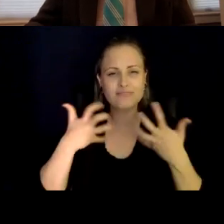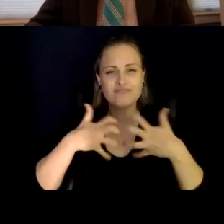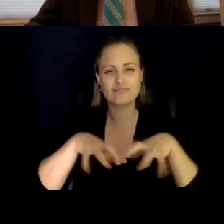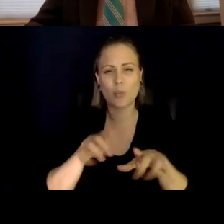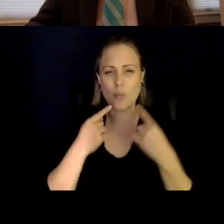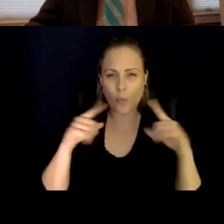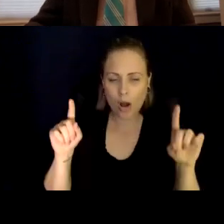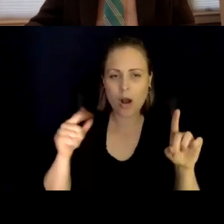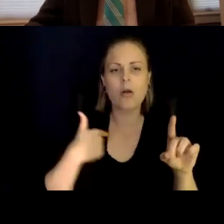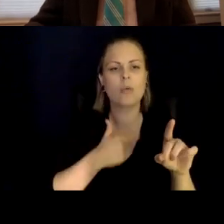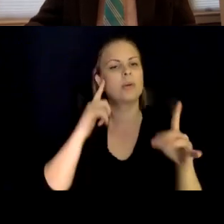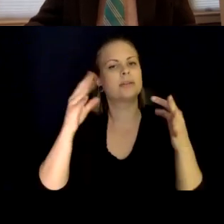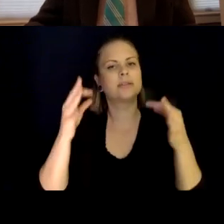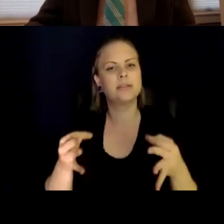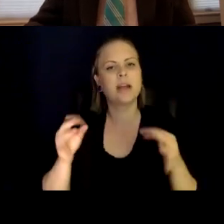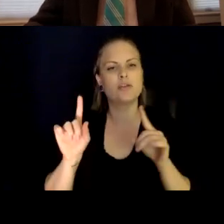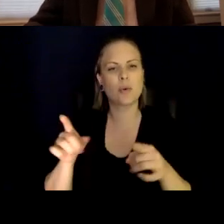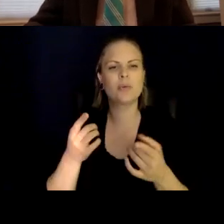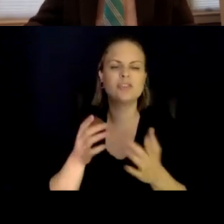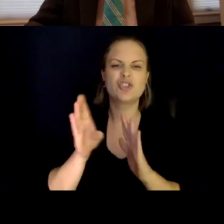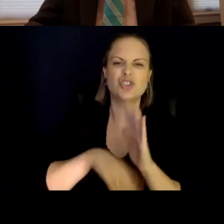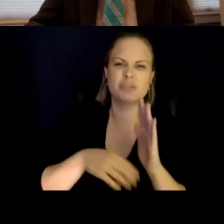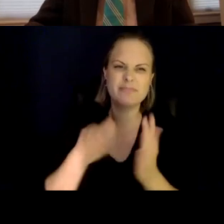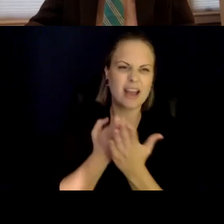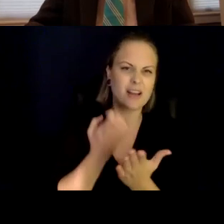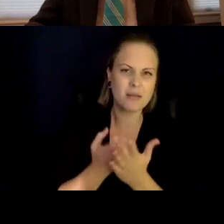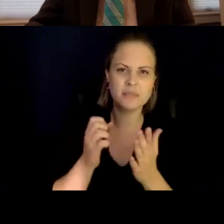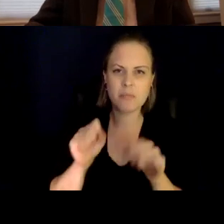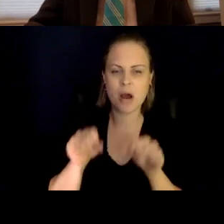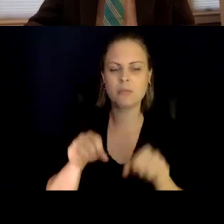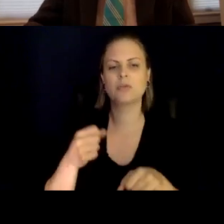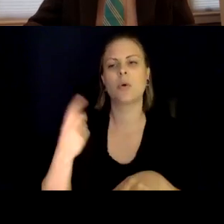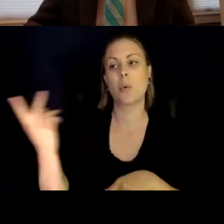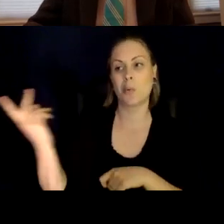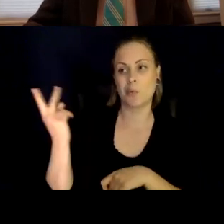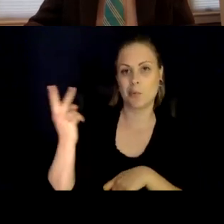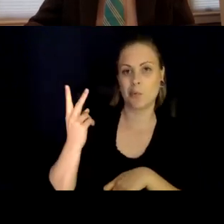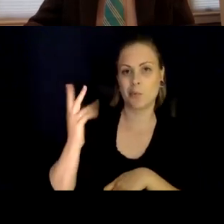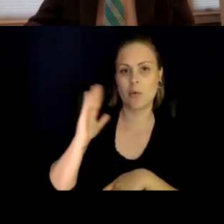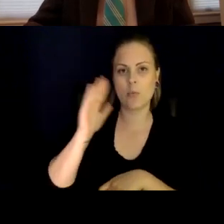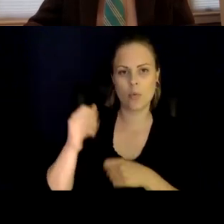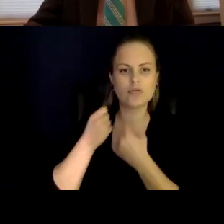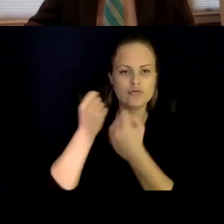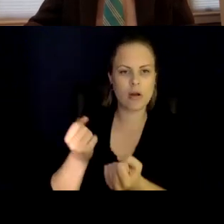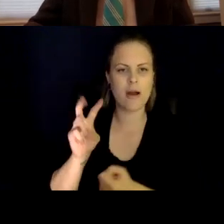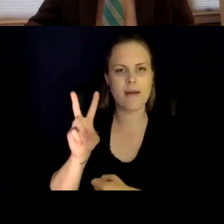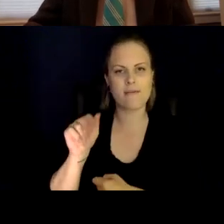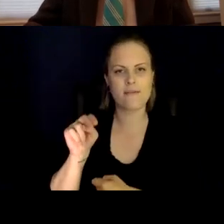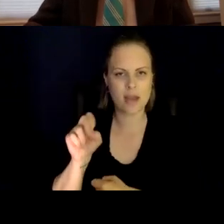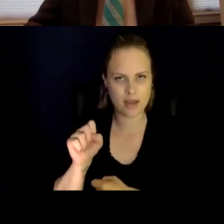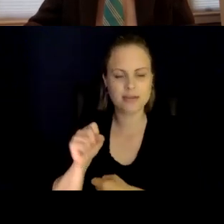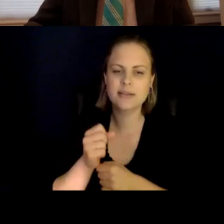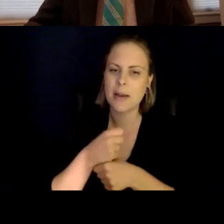we decided to go as economically as possible, which meant that she and I would drive vans, we would make our